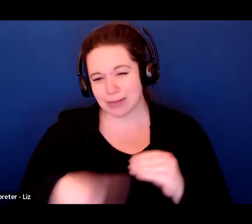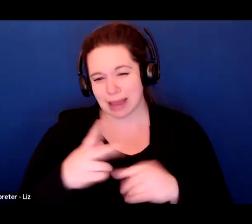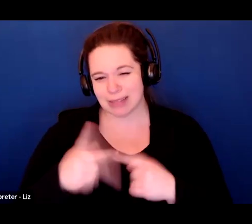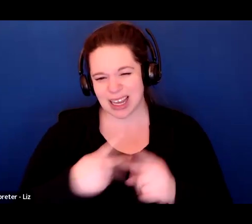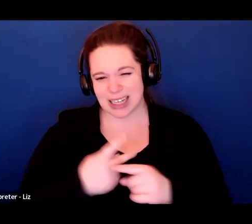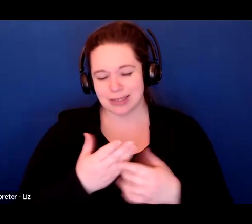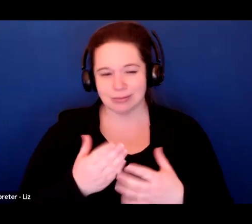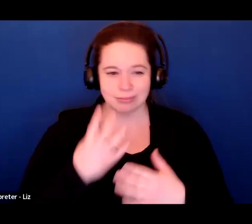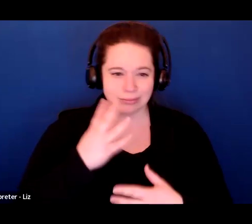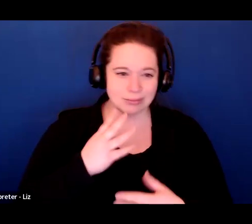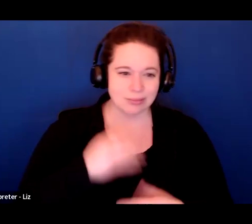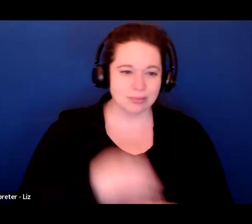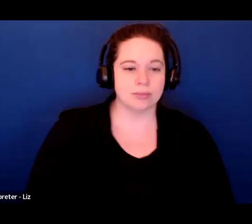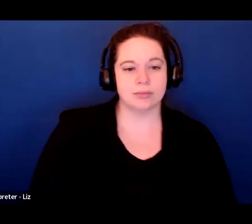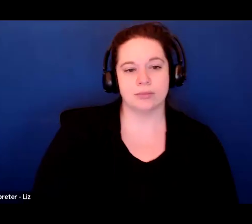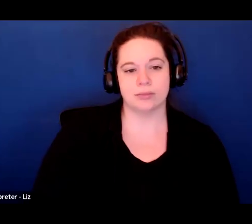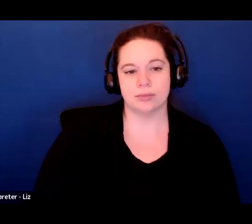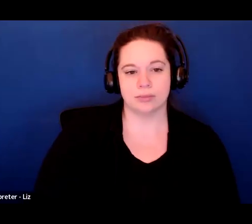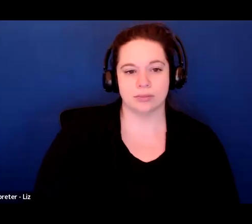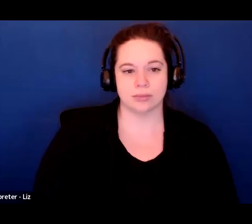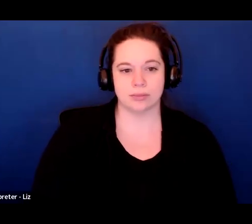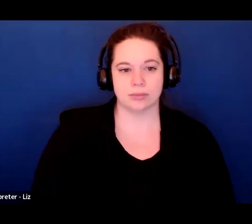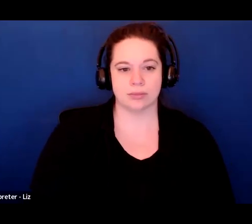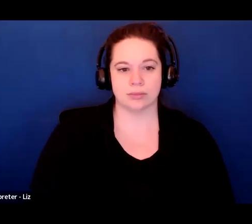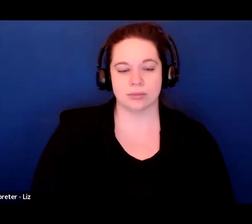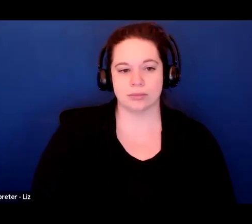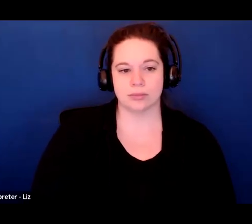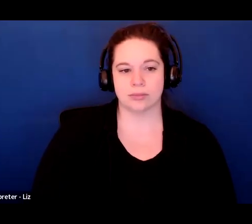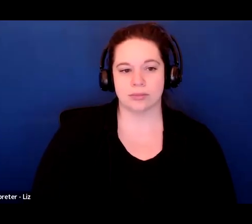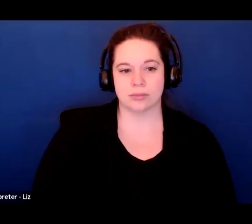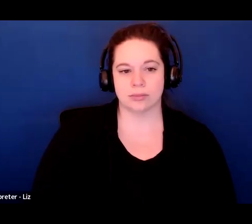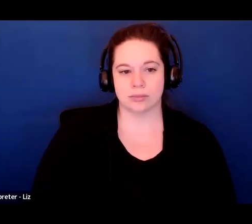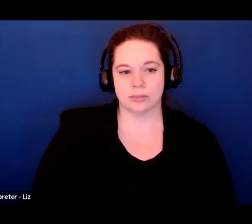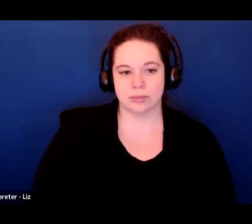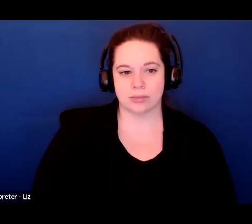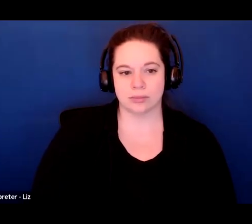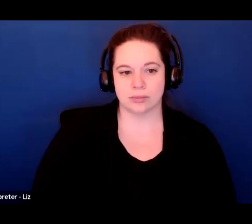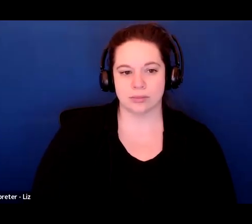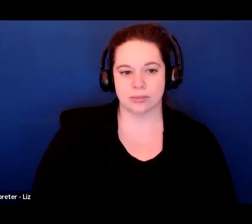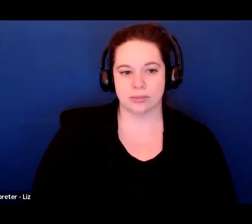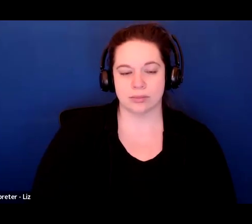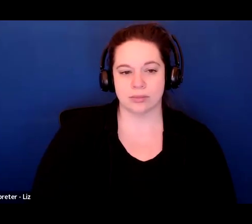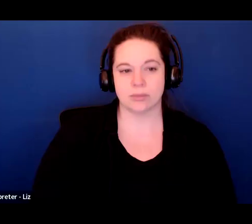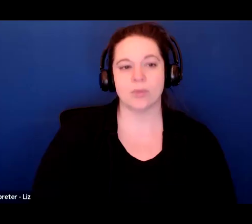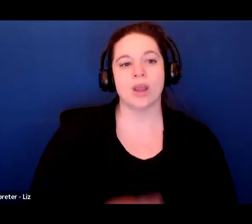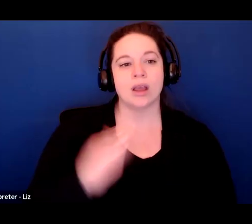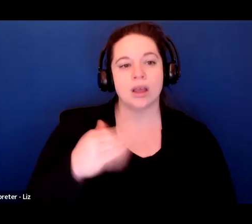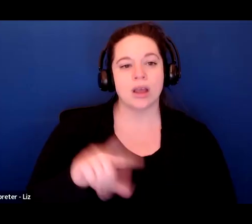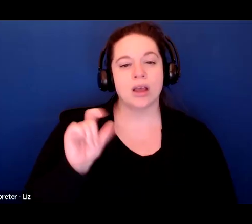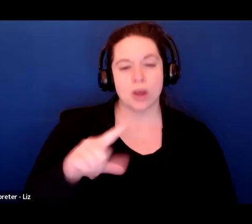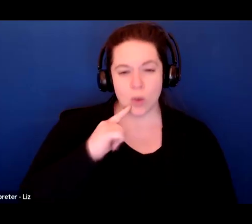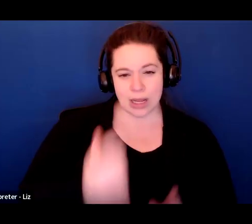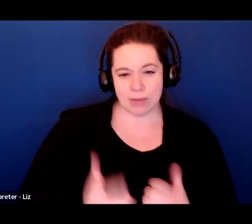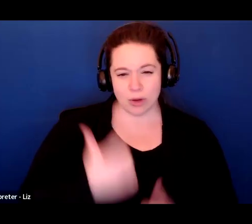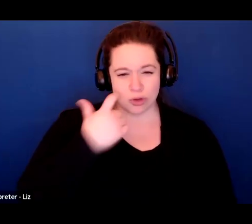things. Um, what are the latest medications for osteoporosis, bone building,